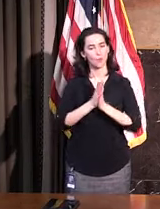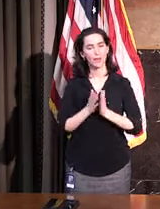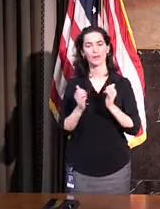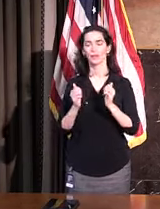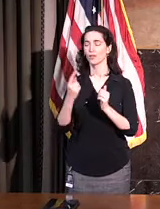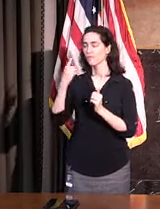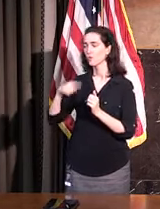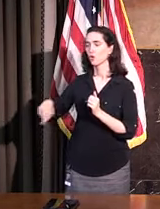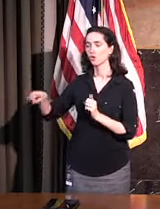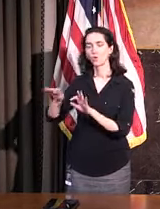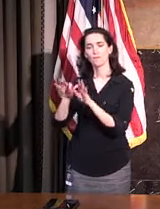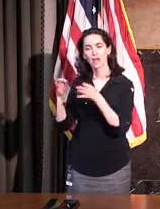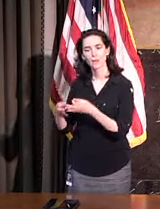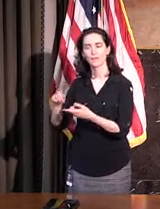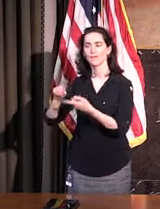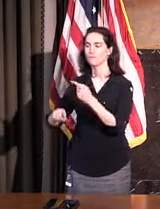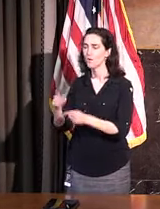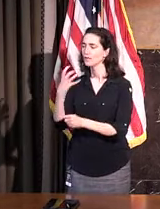of those that we mourn